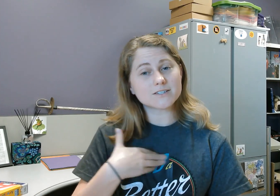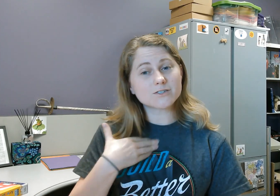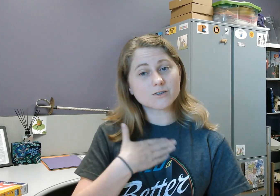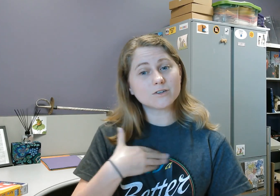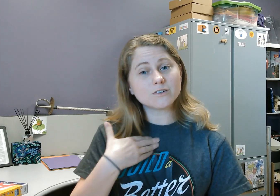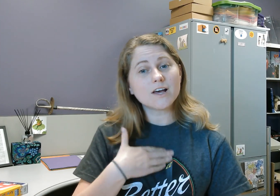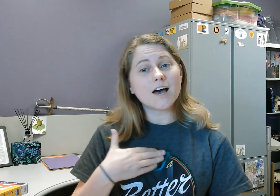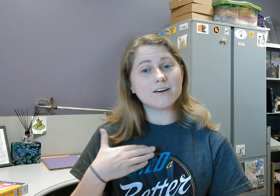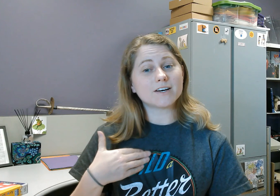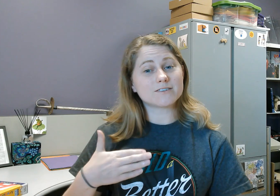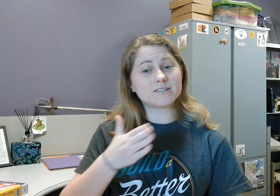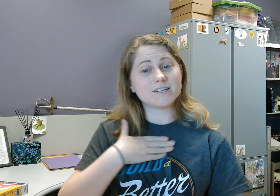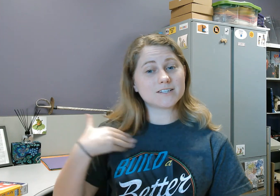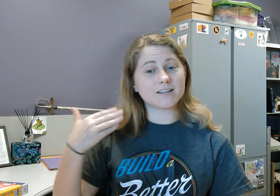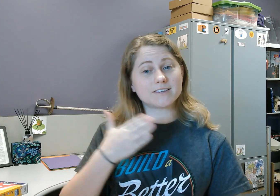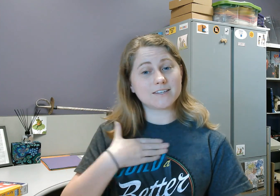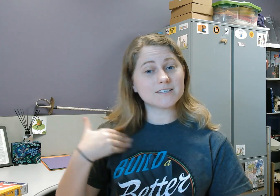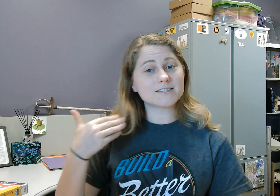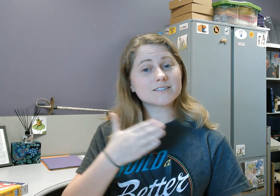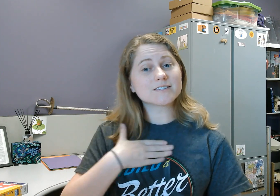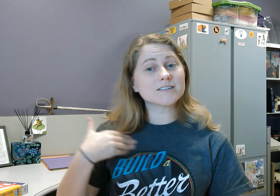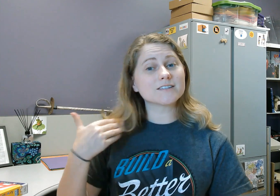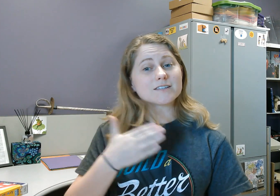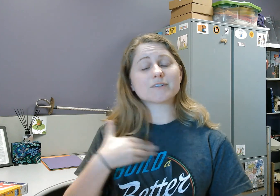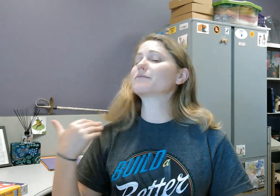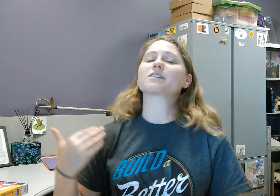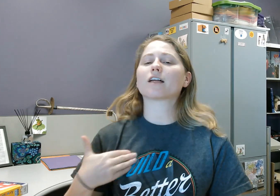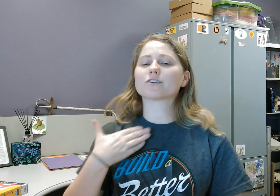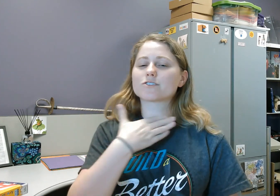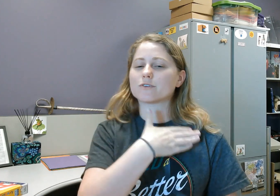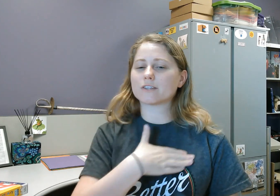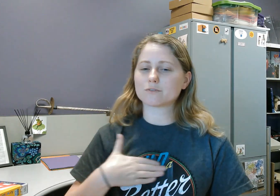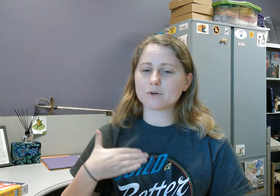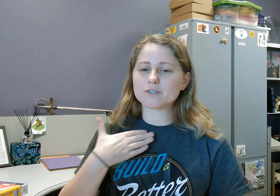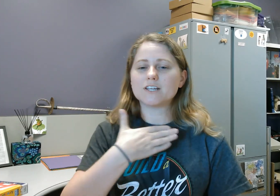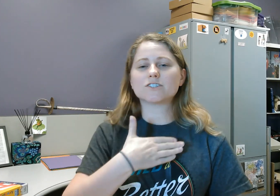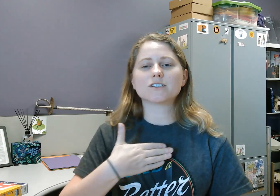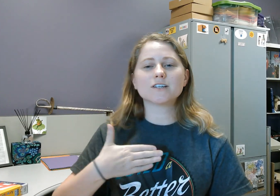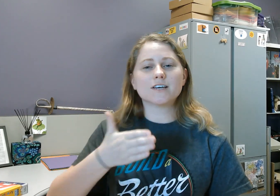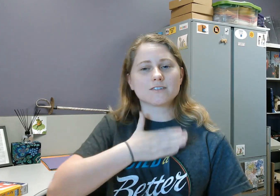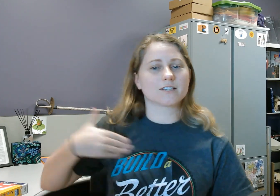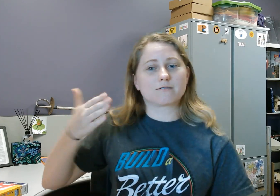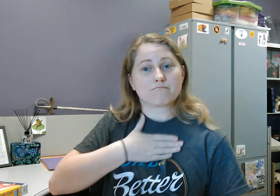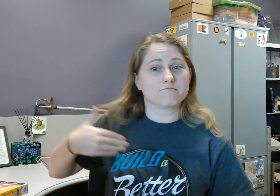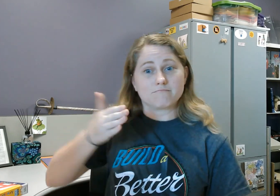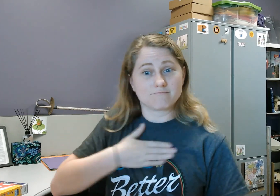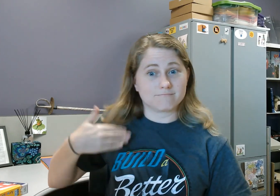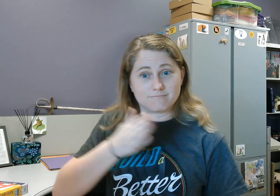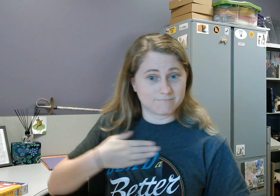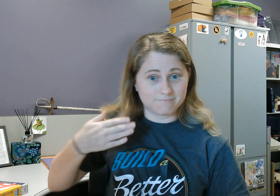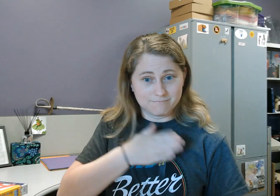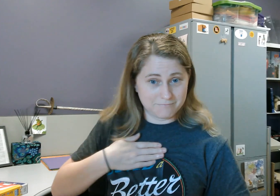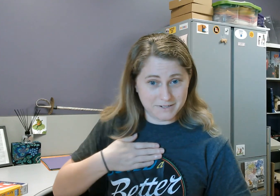a circle. I've also seen it done like this. Sometimes toddlers don't get the rotation. Please.